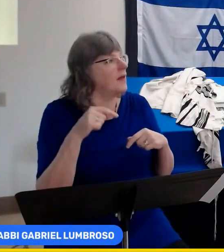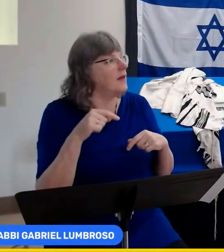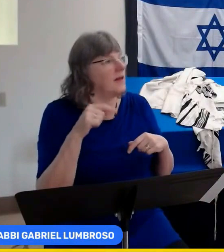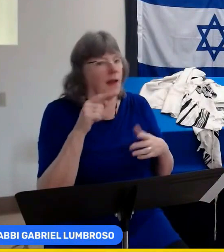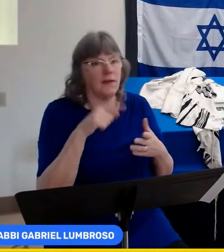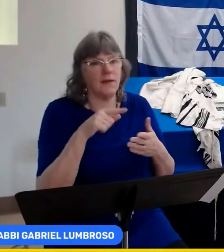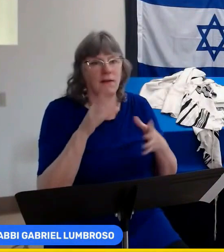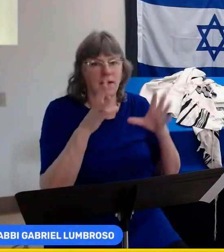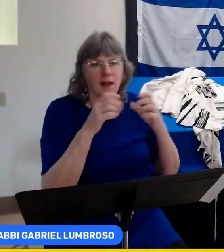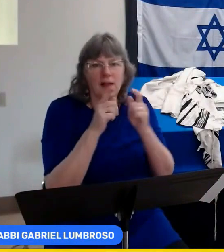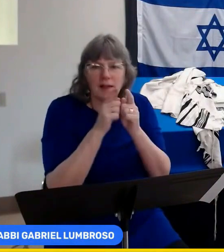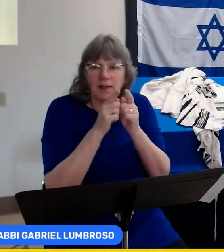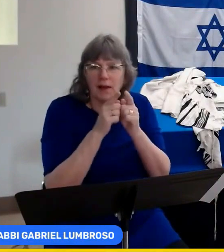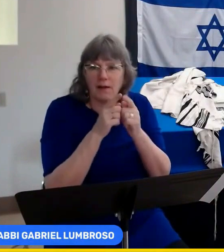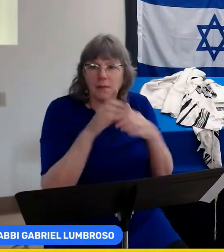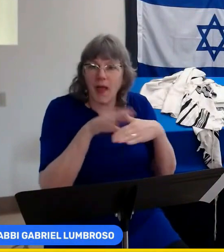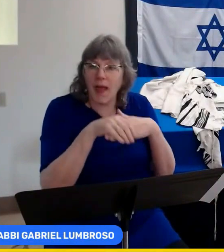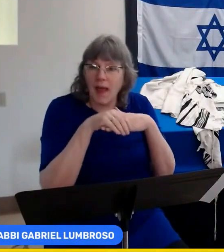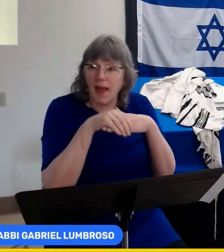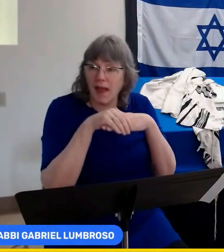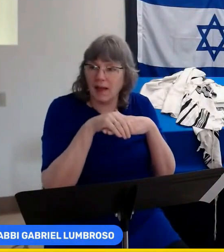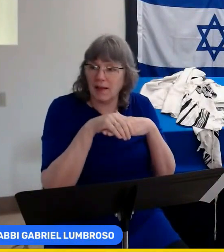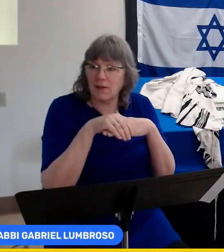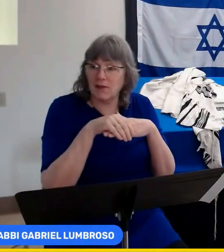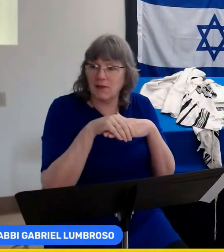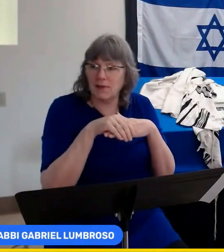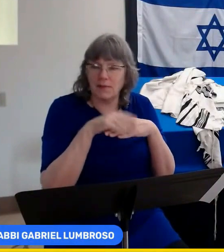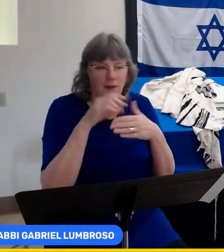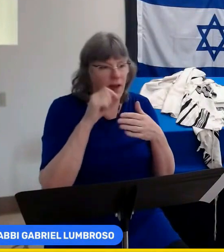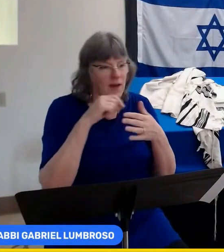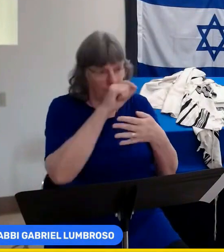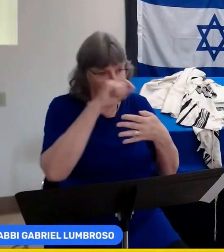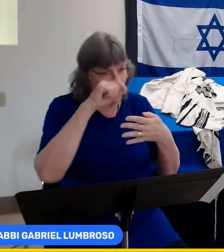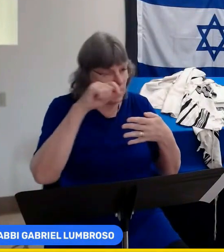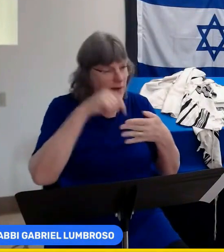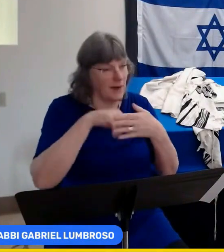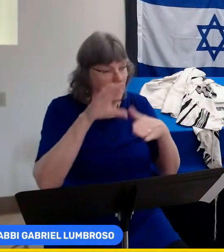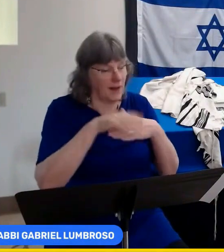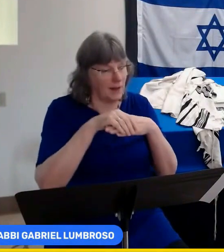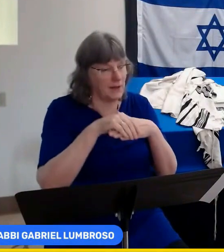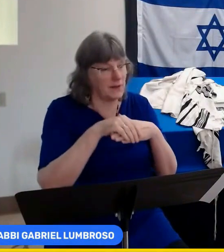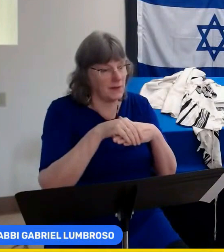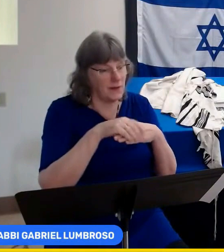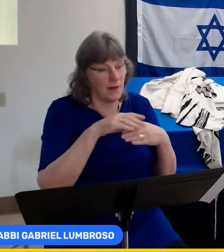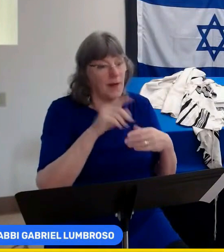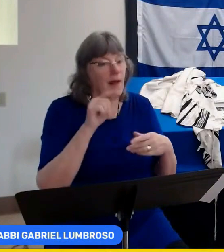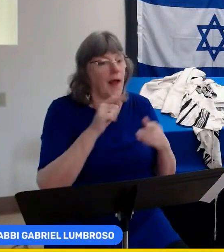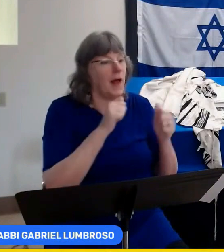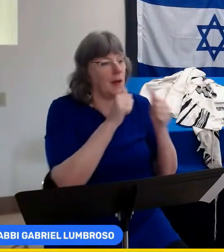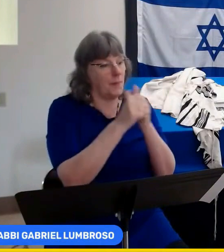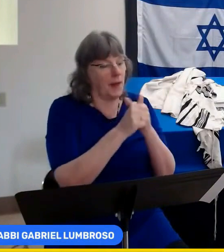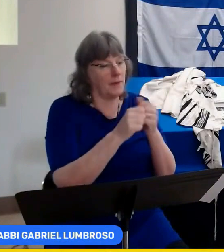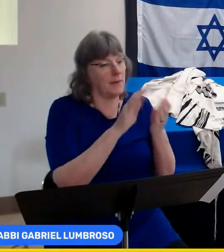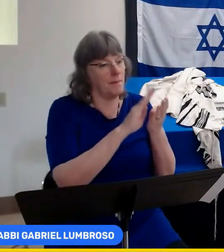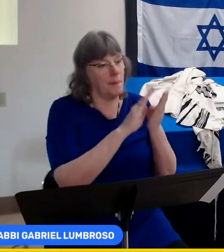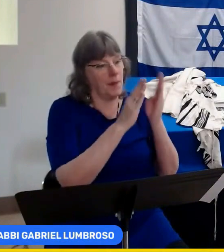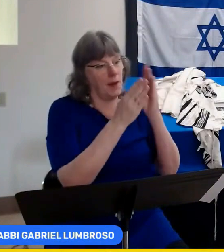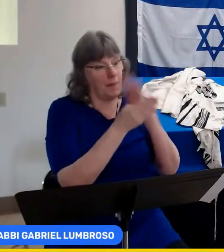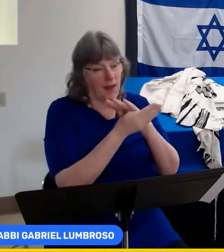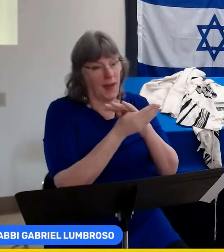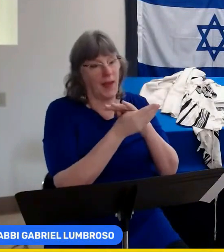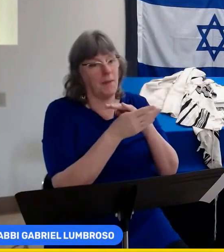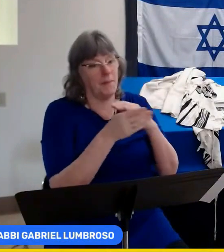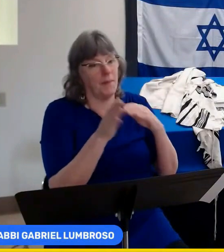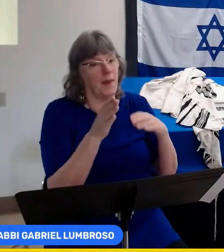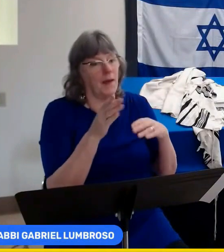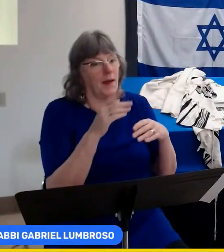English test, like writing a proper sentence in English. And I passed, I did pass the test, I knew English